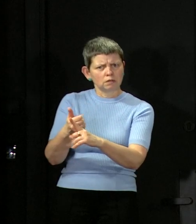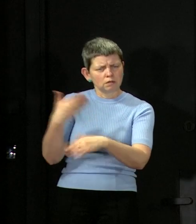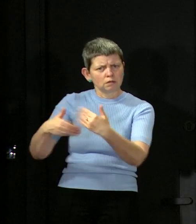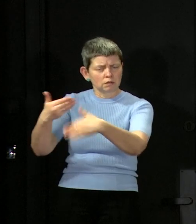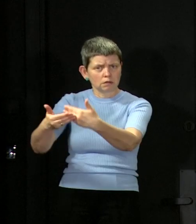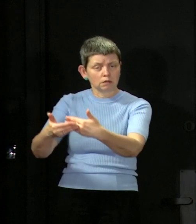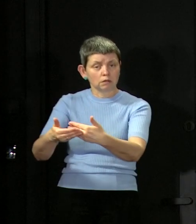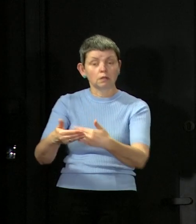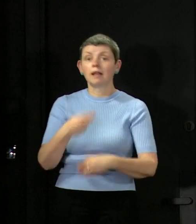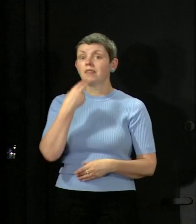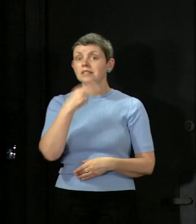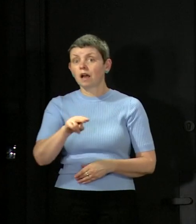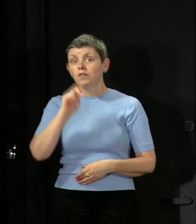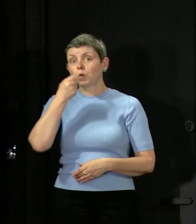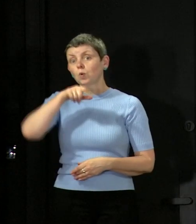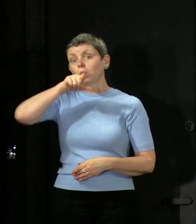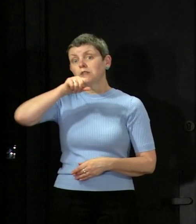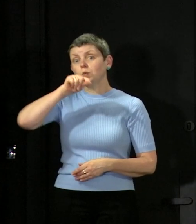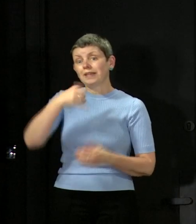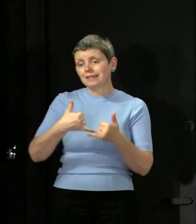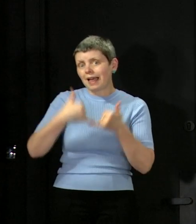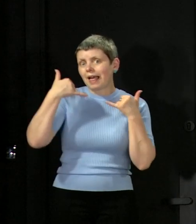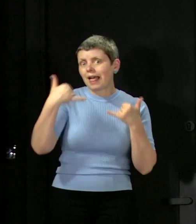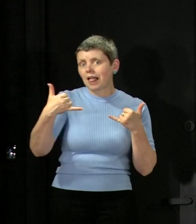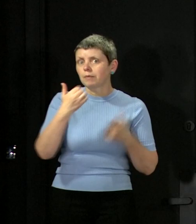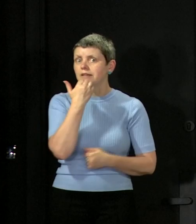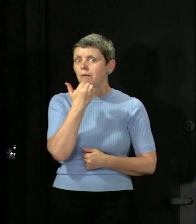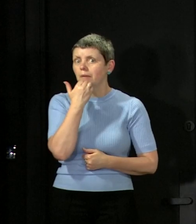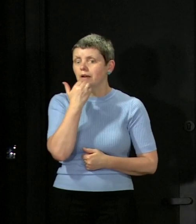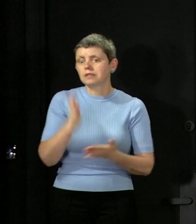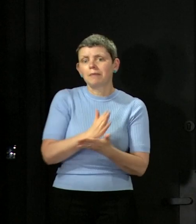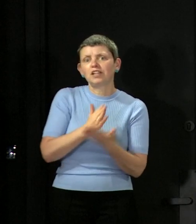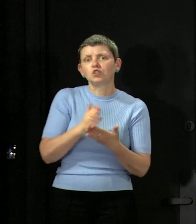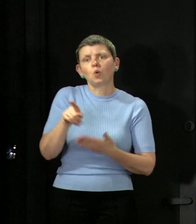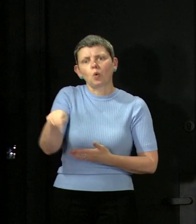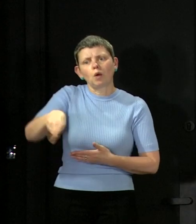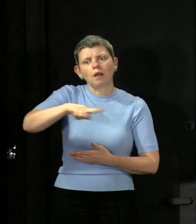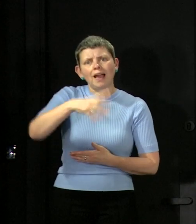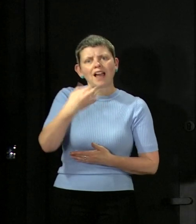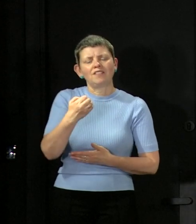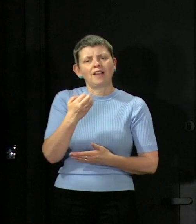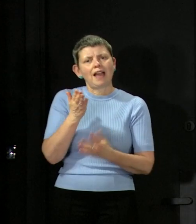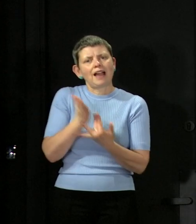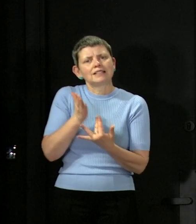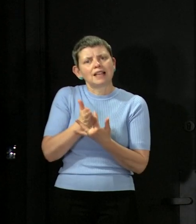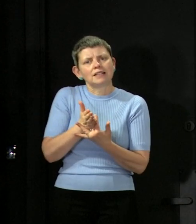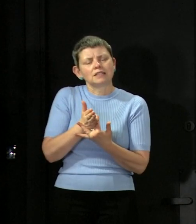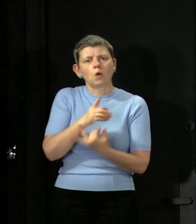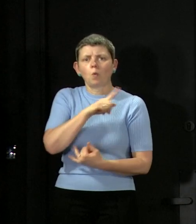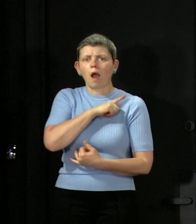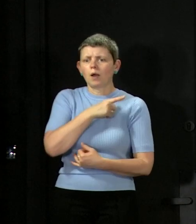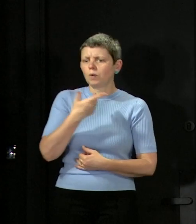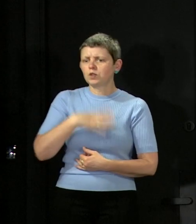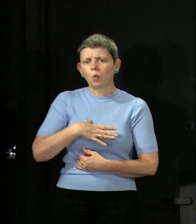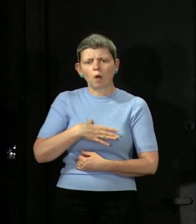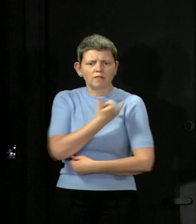tweet this afternoon the helpline number again, just to make sure that people have access to it, because we don't want anybody who's vulnerable due